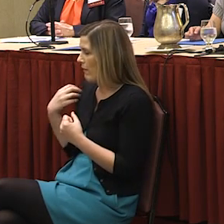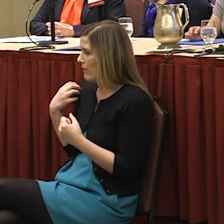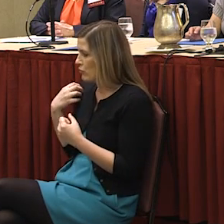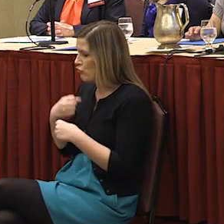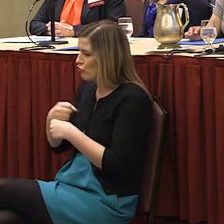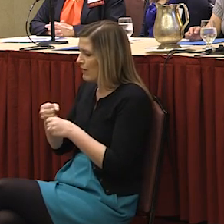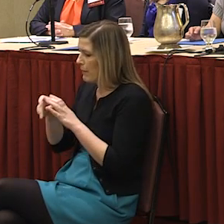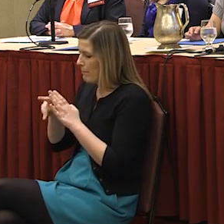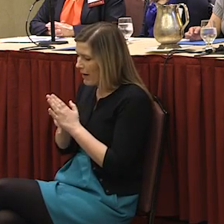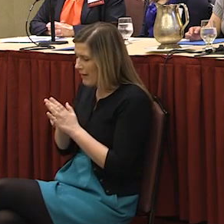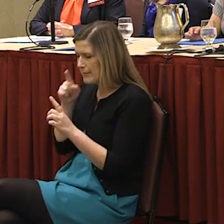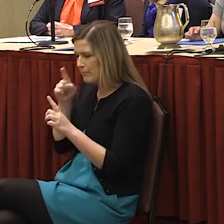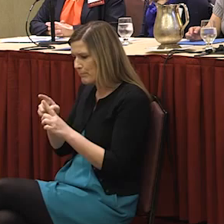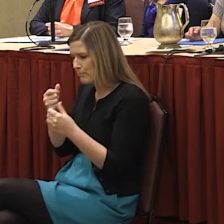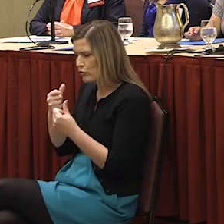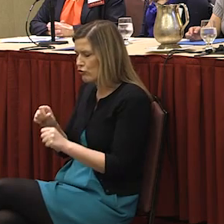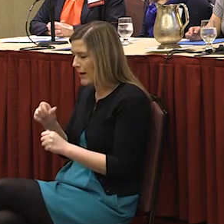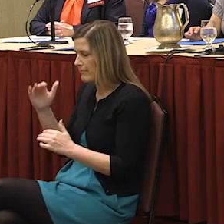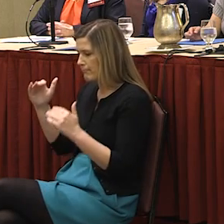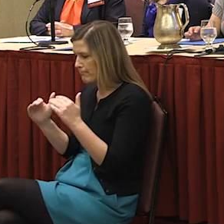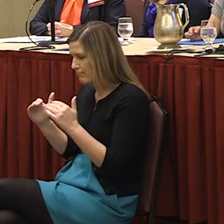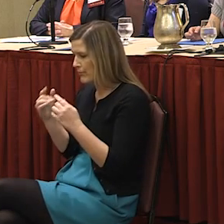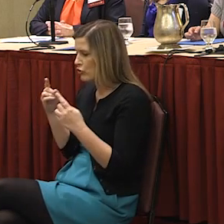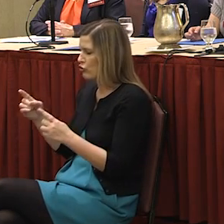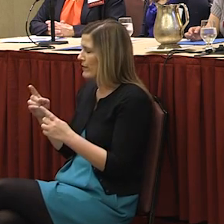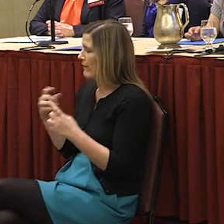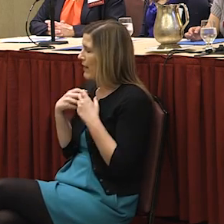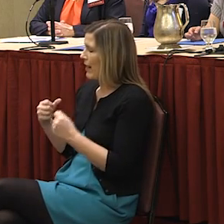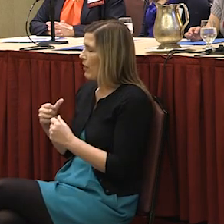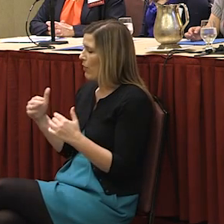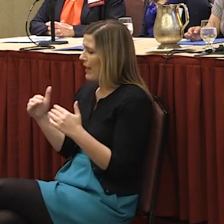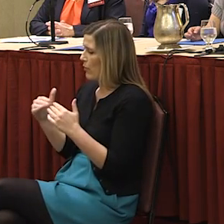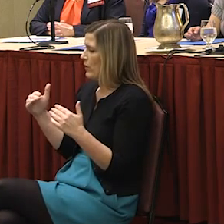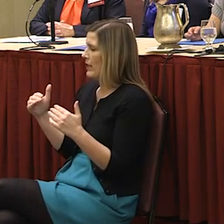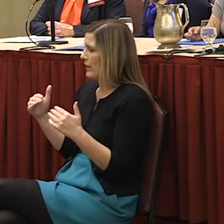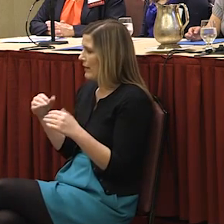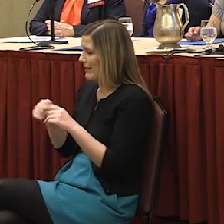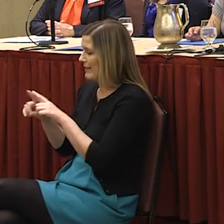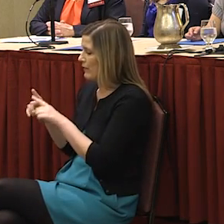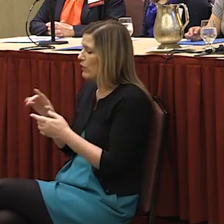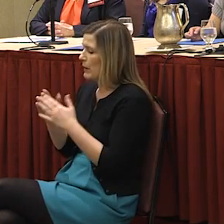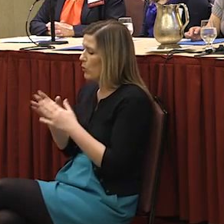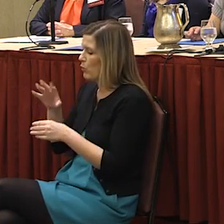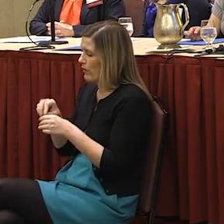at addressing the social determinants of health in order to achieve health equity in communities throughout the state.